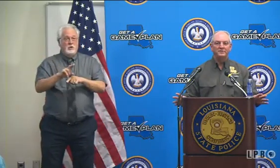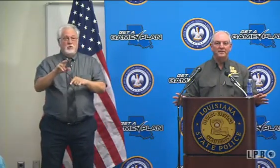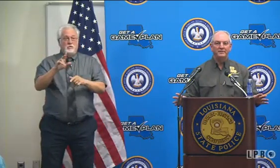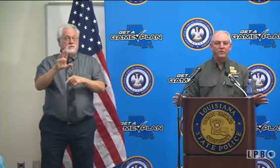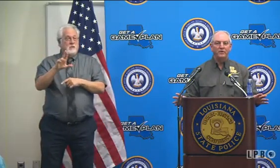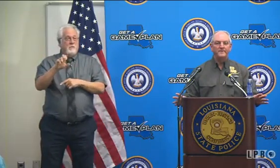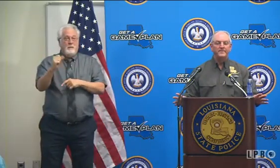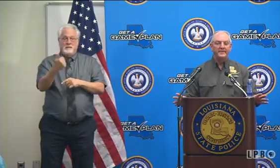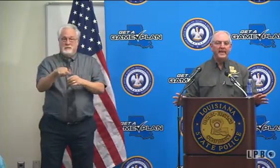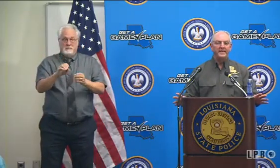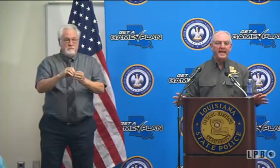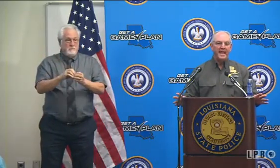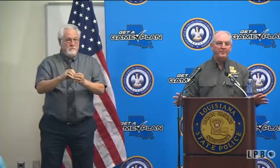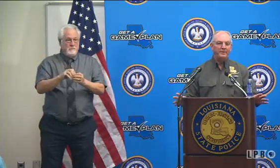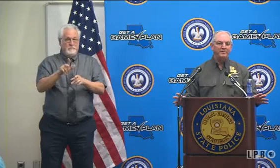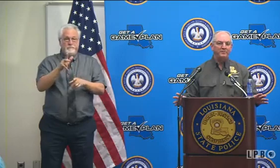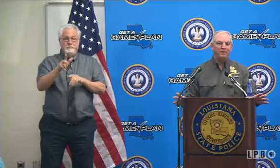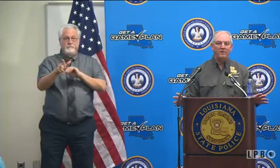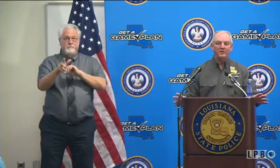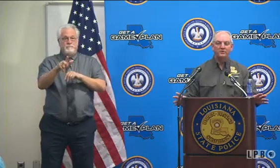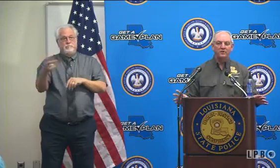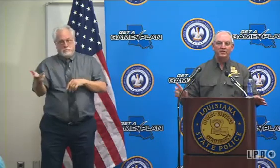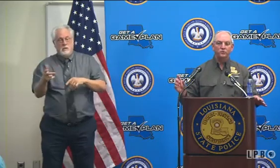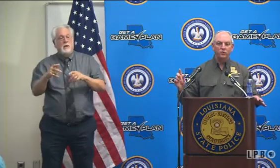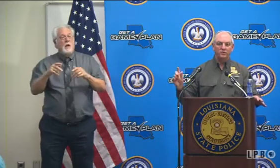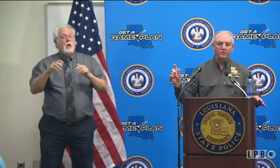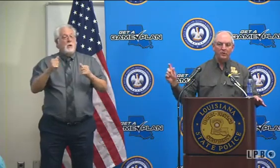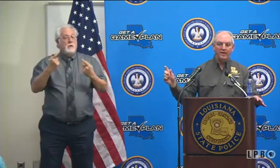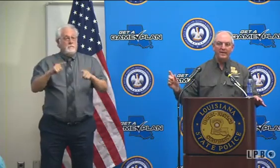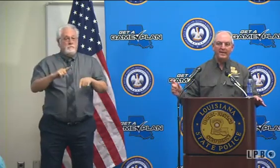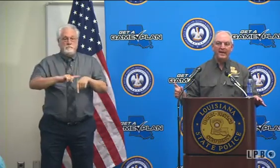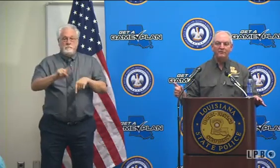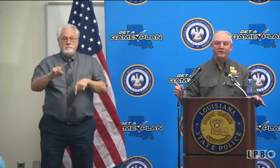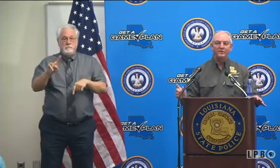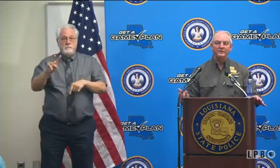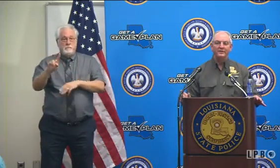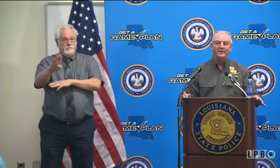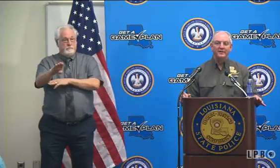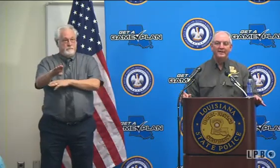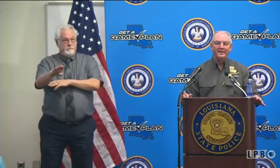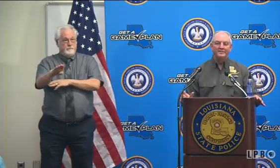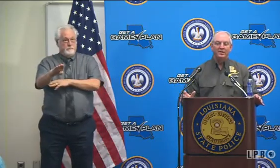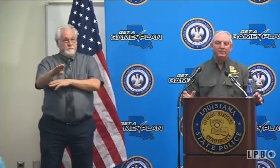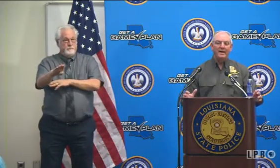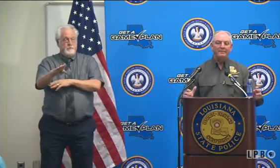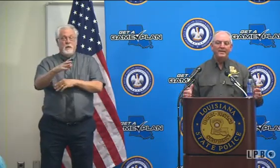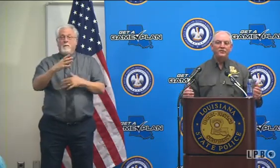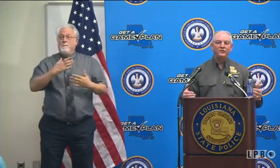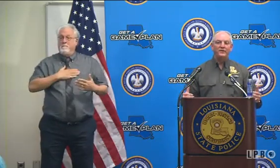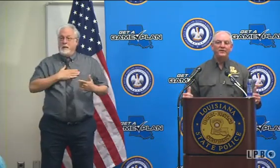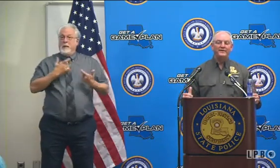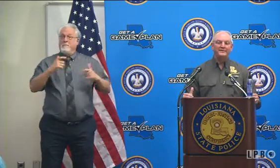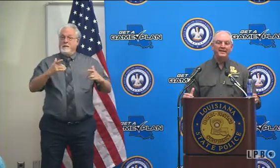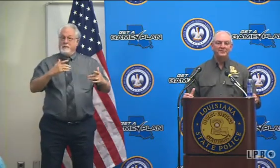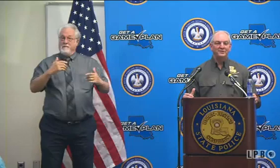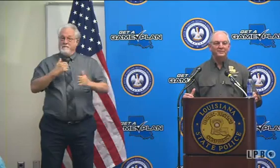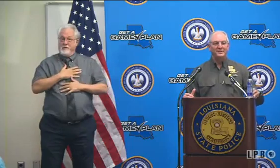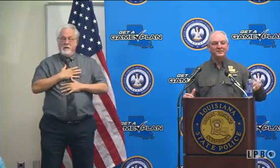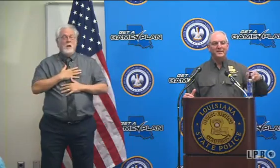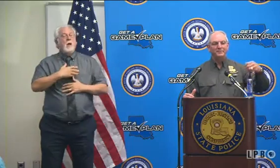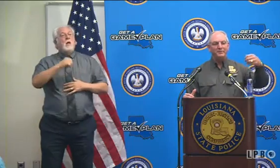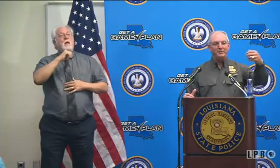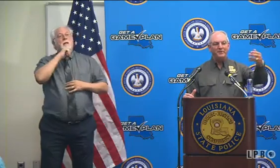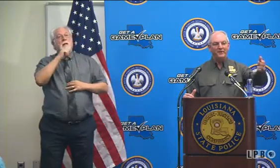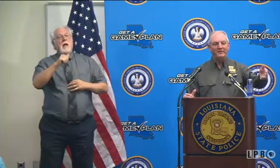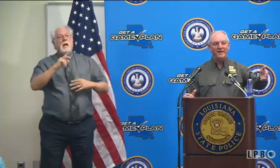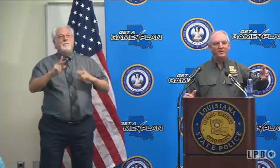those buses anymore. That could happen tomorrow as early as 1 or 2 o'clock in the afternoon. And so my biggest fear is not so